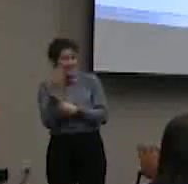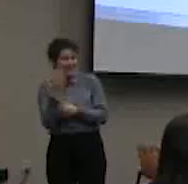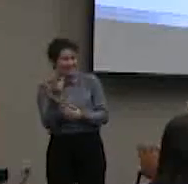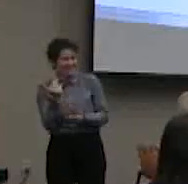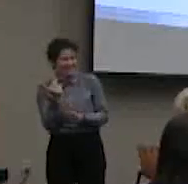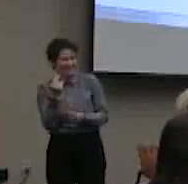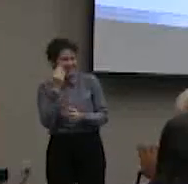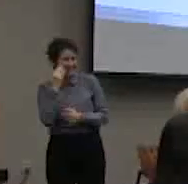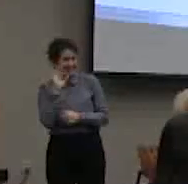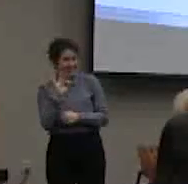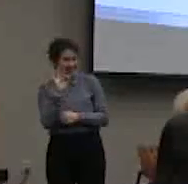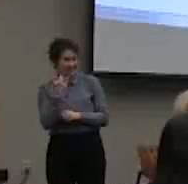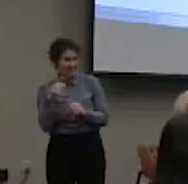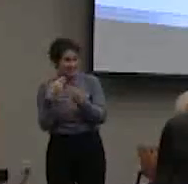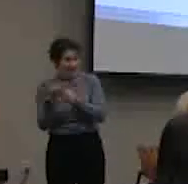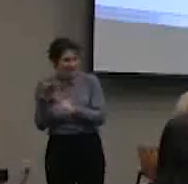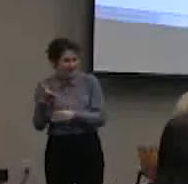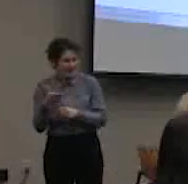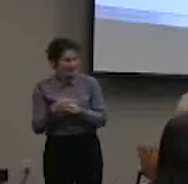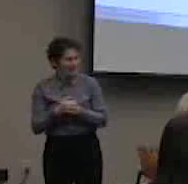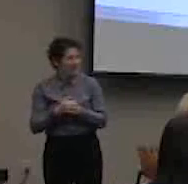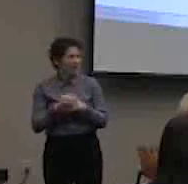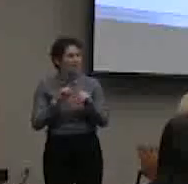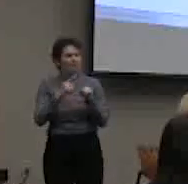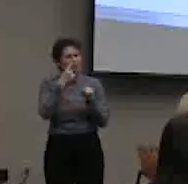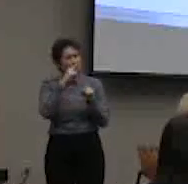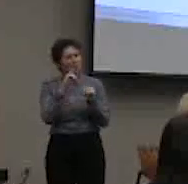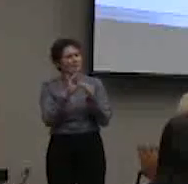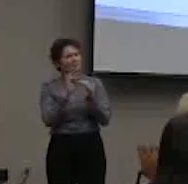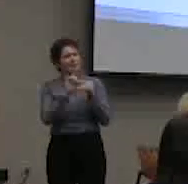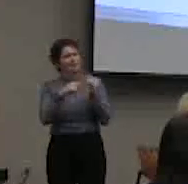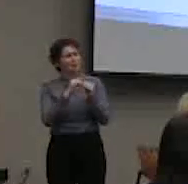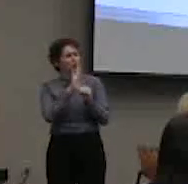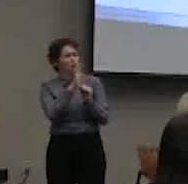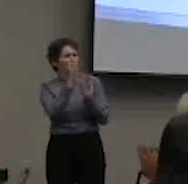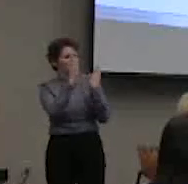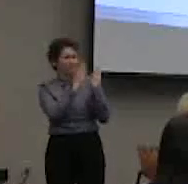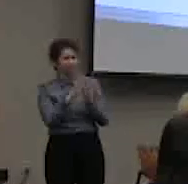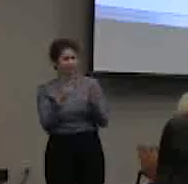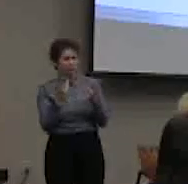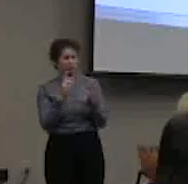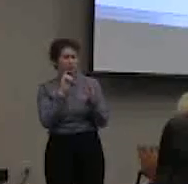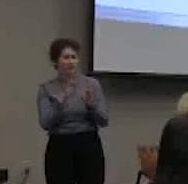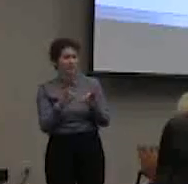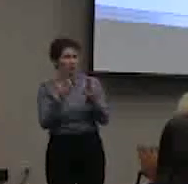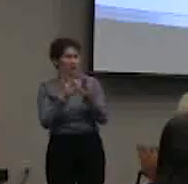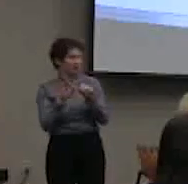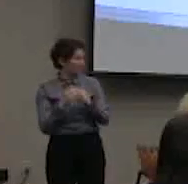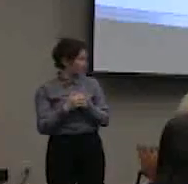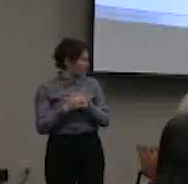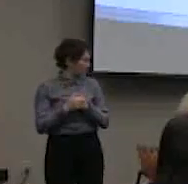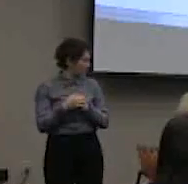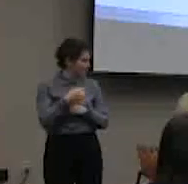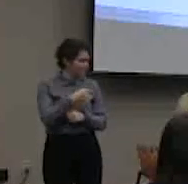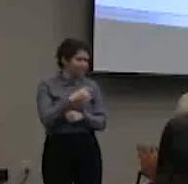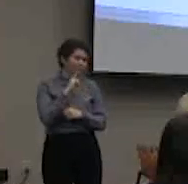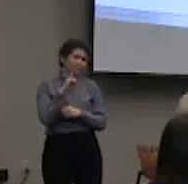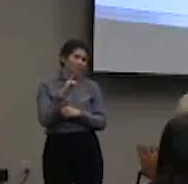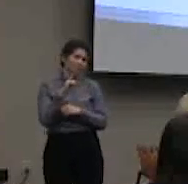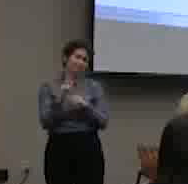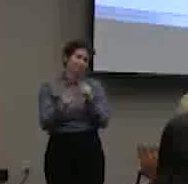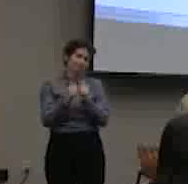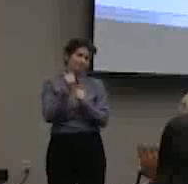to get there. But talk about what's on your agenda, because I think that's important. Well, the biggest part of our agenda